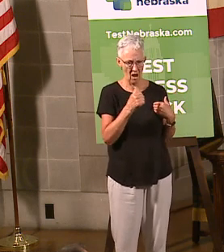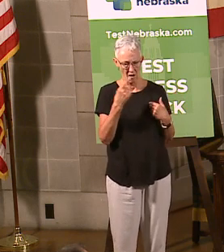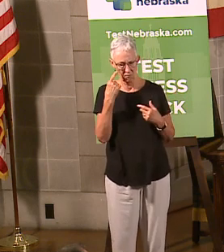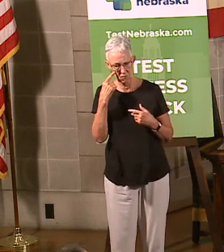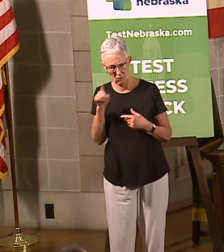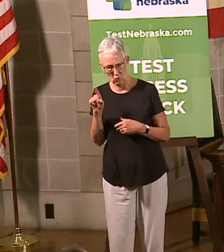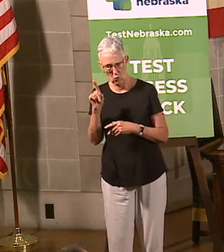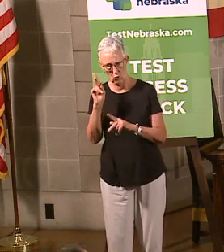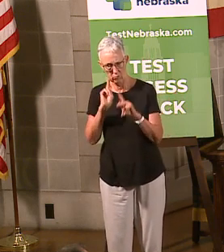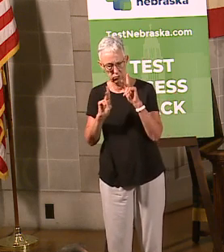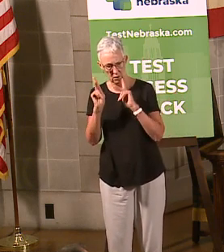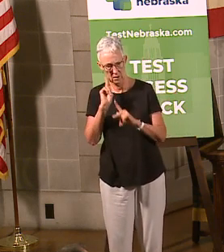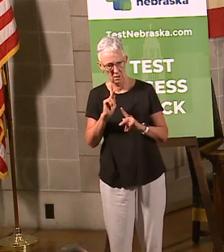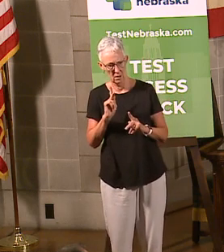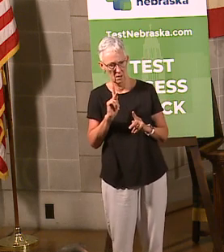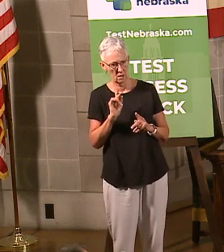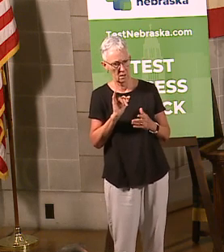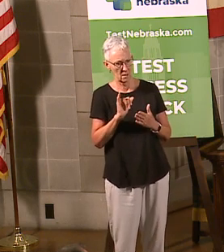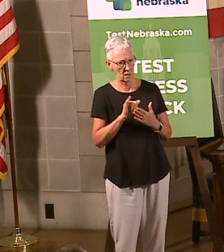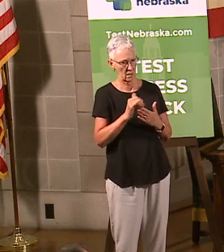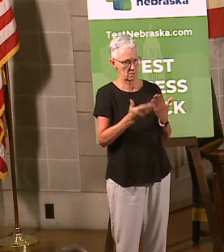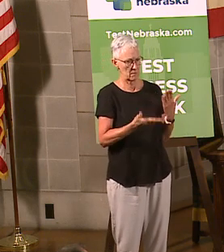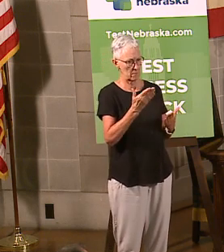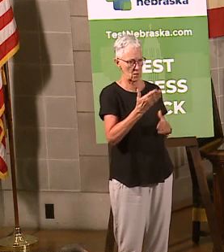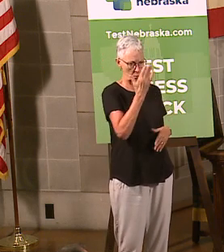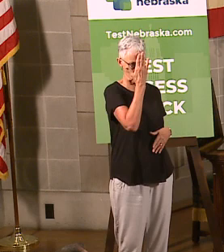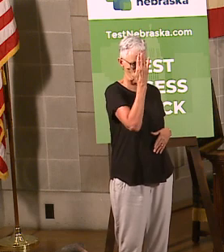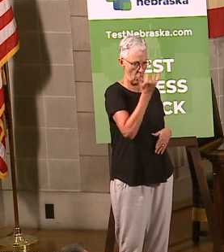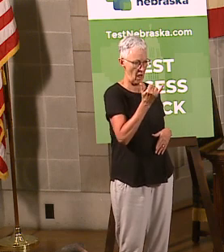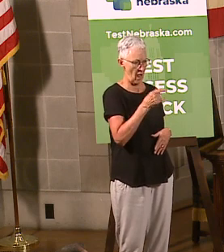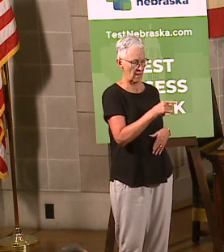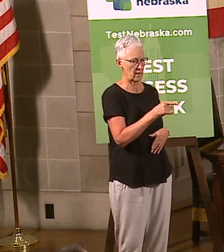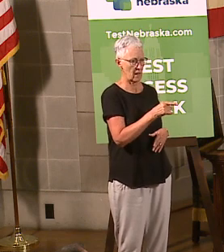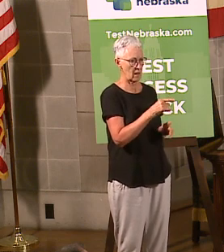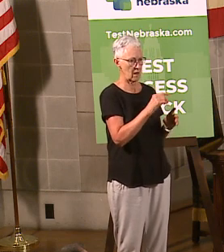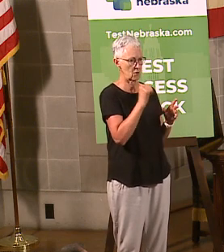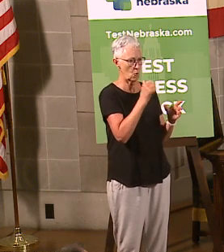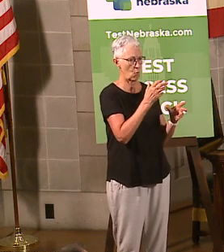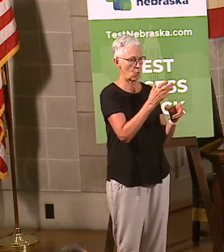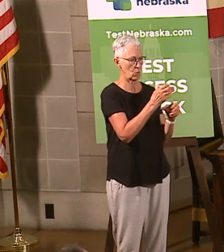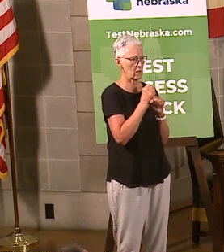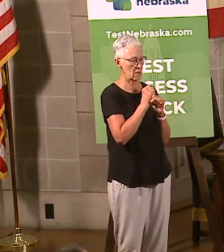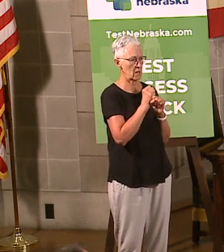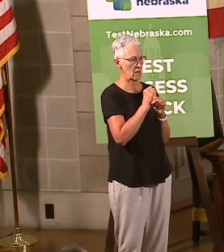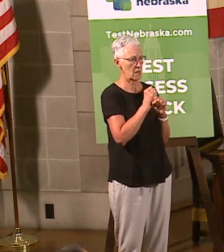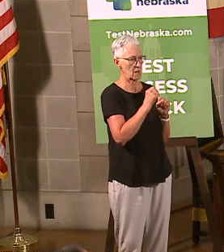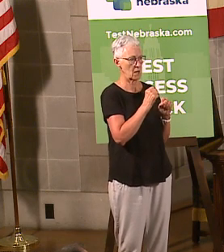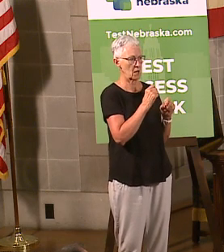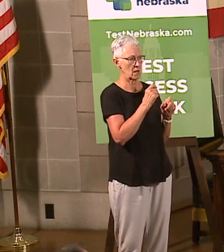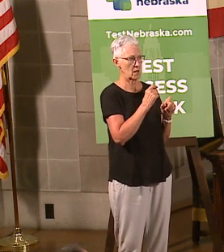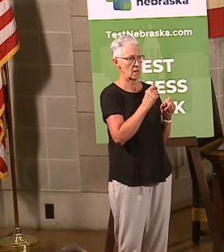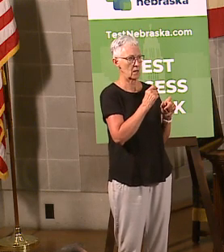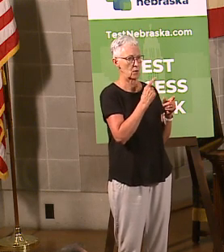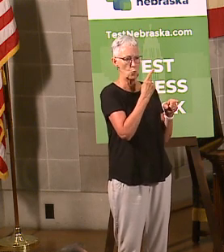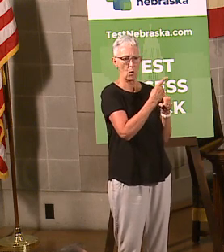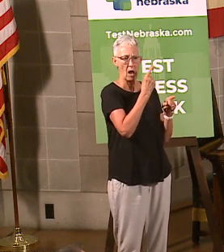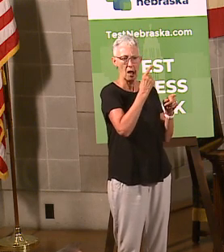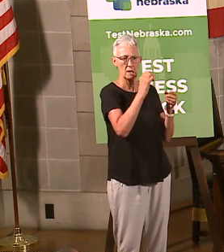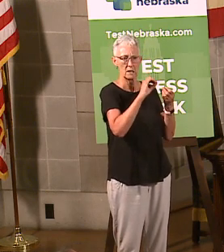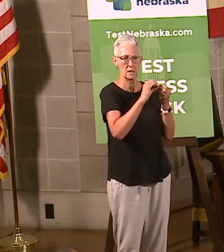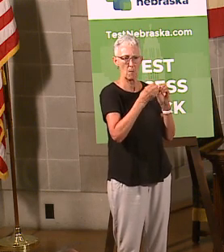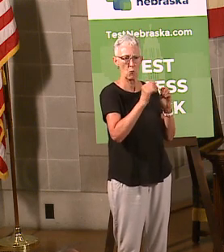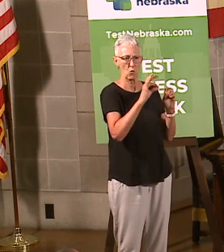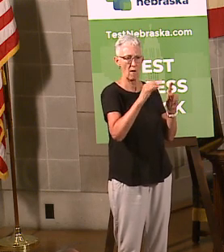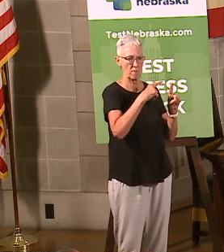could explain why they have much lower positivity rates with these Test Nebraska programs. So the question was about a